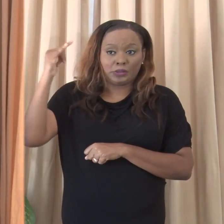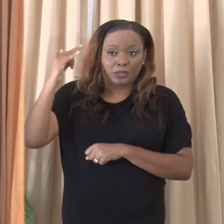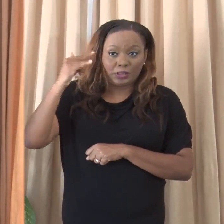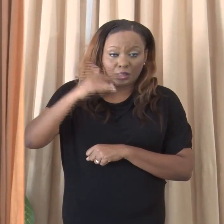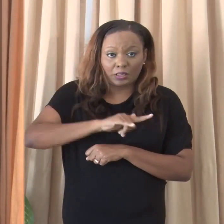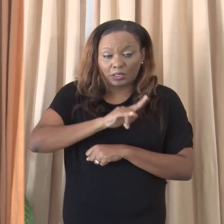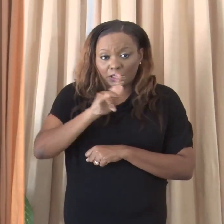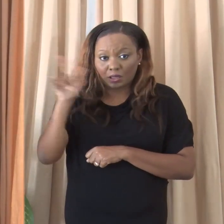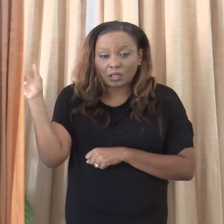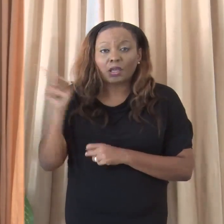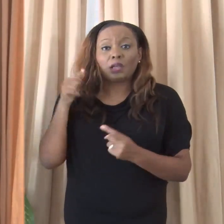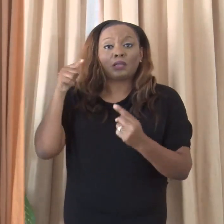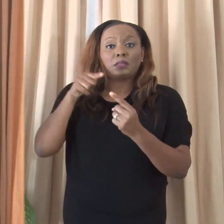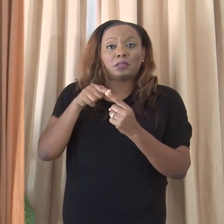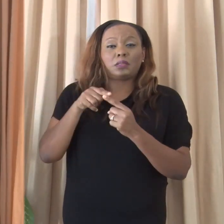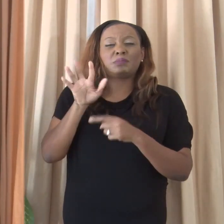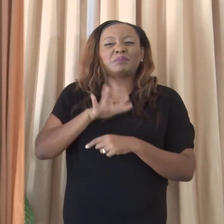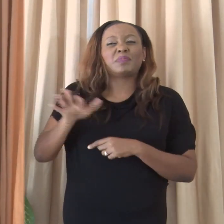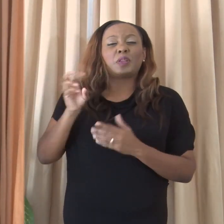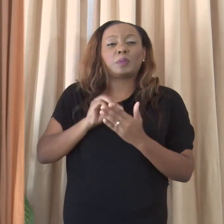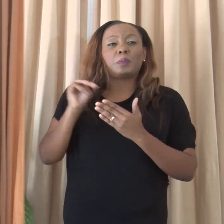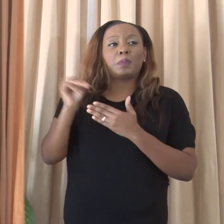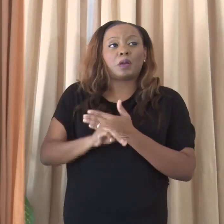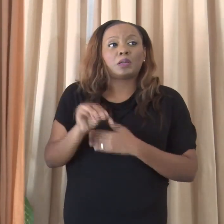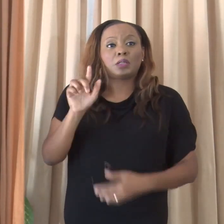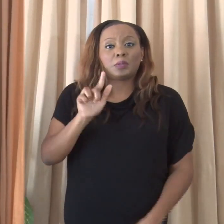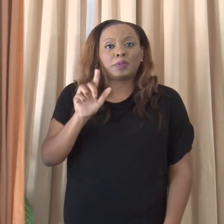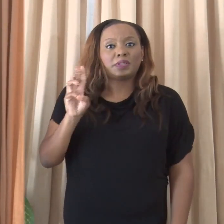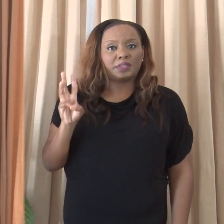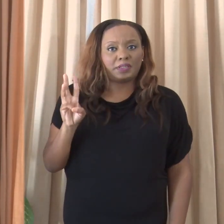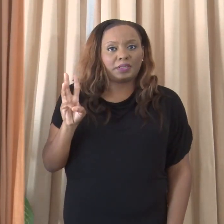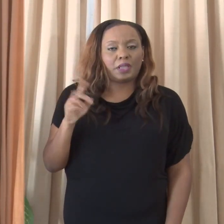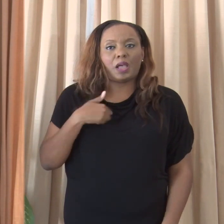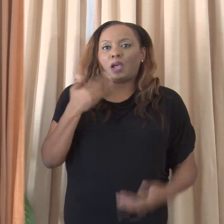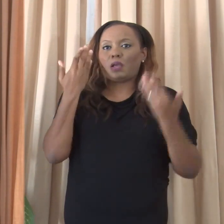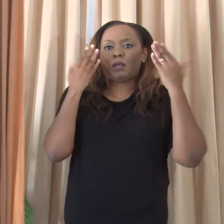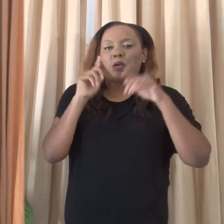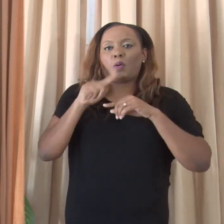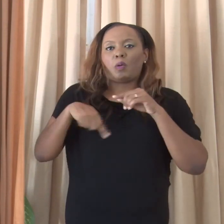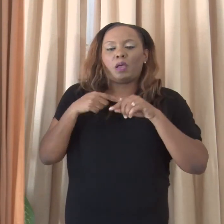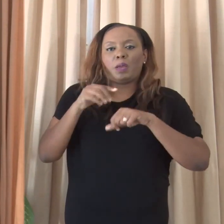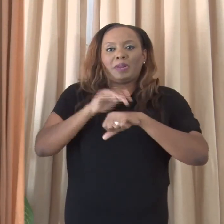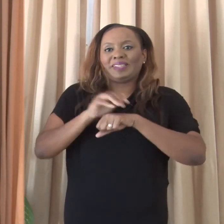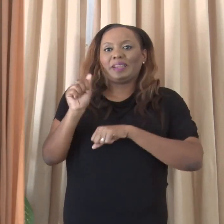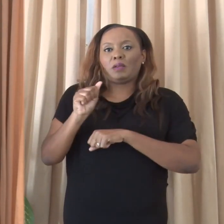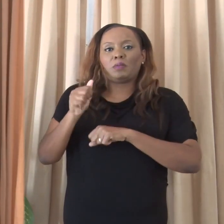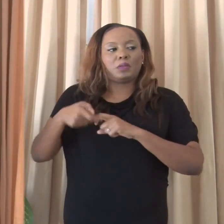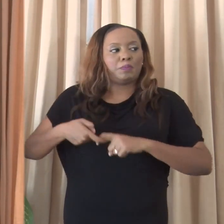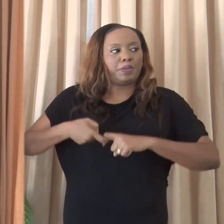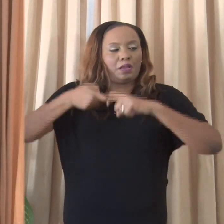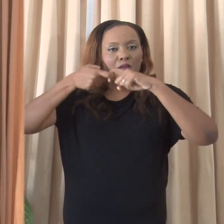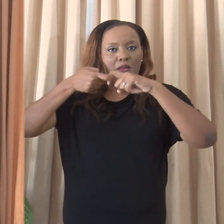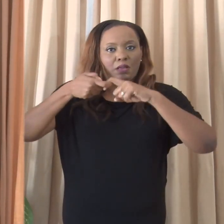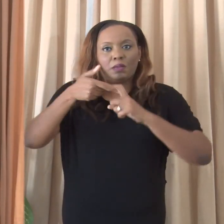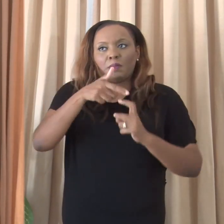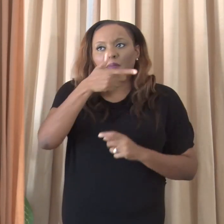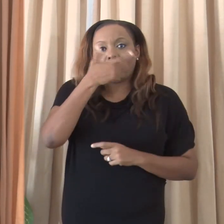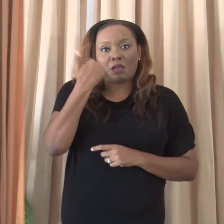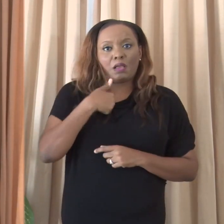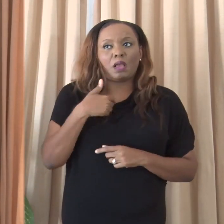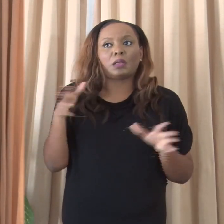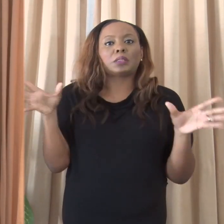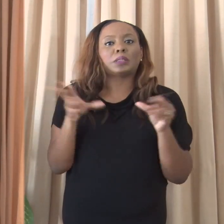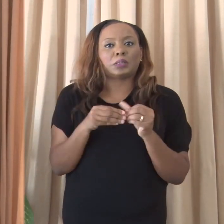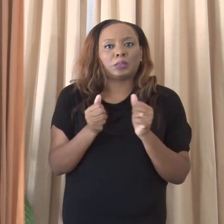more definitive at this stage as to when British Airways will suspend, because I am going to have a meeting with their